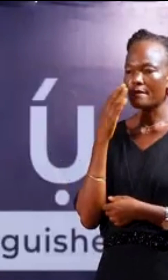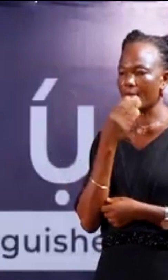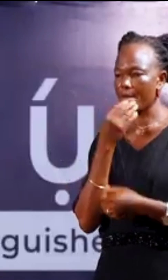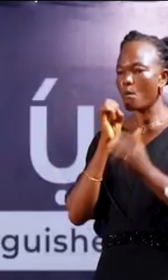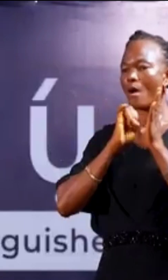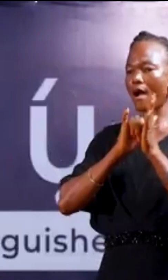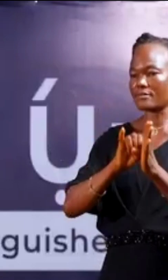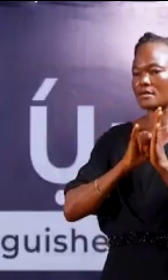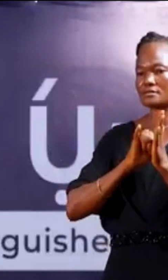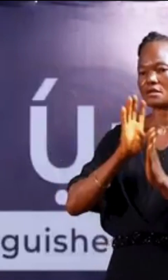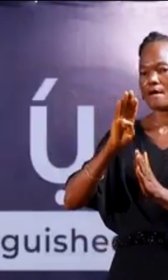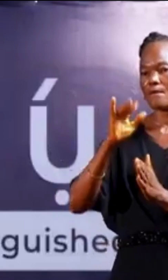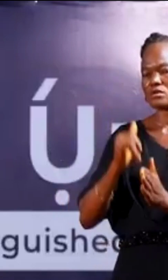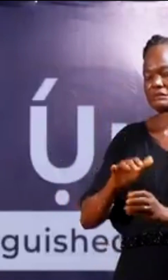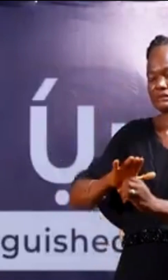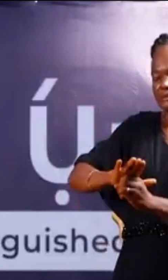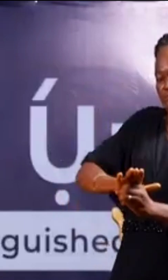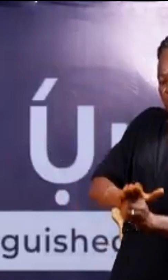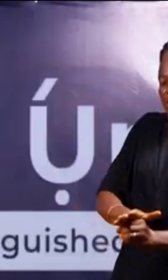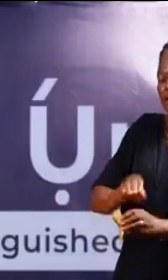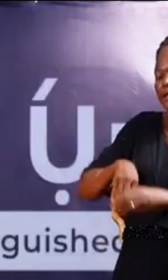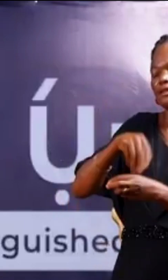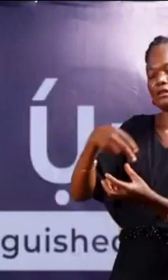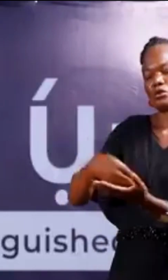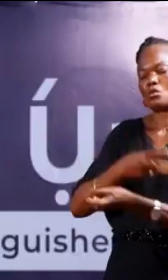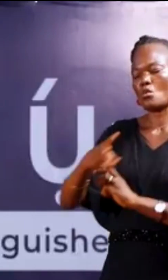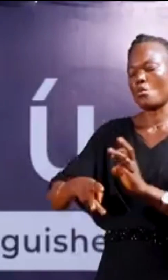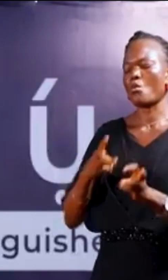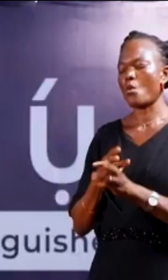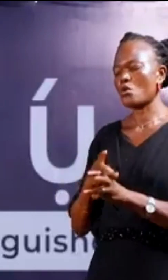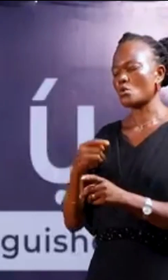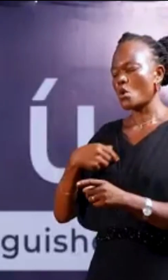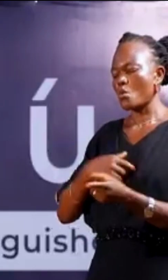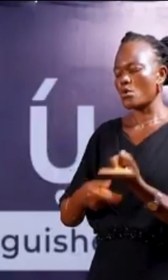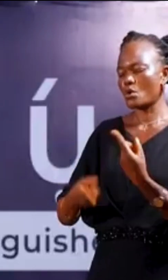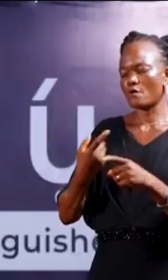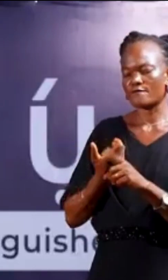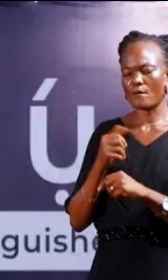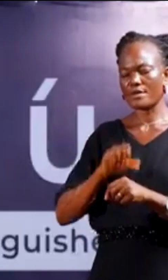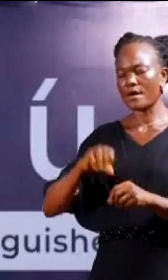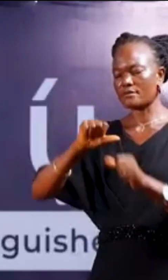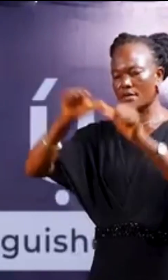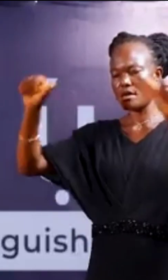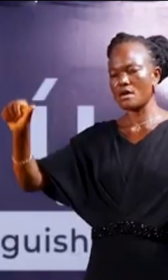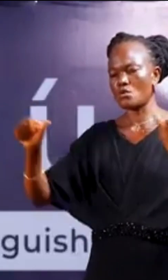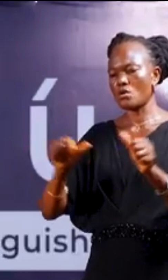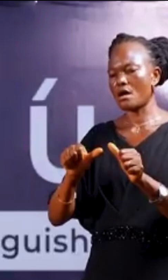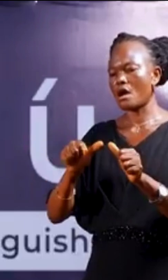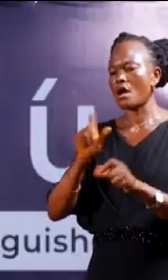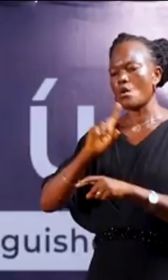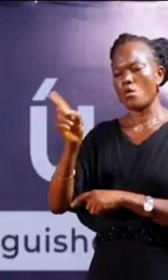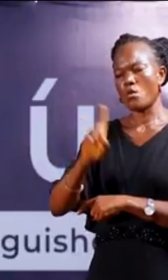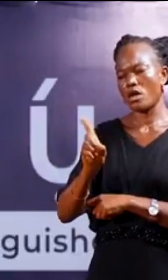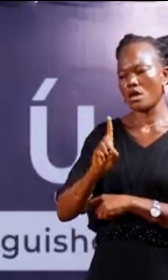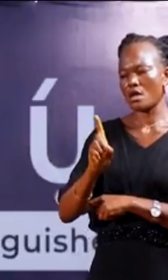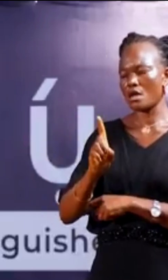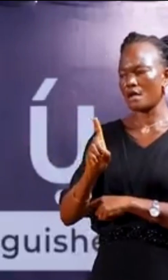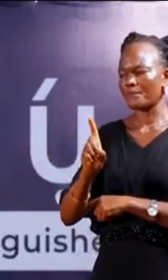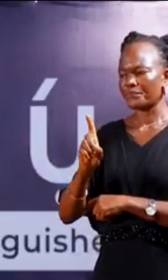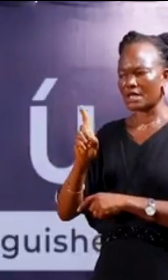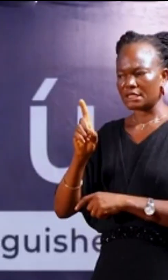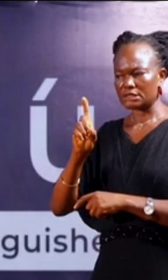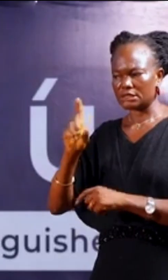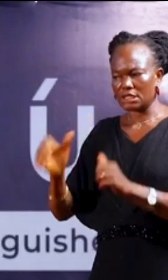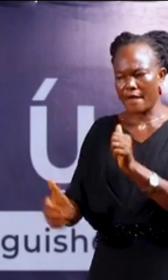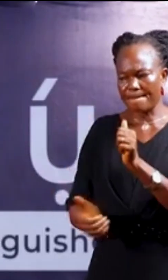identity was largely suppressed in the New World. We come from an area, the Igbo come from an area where the